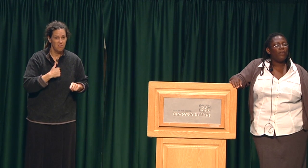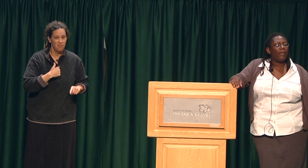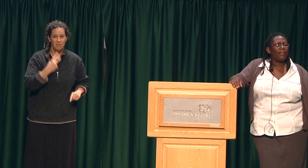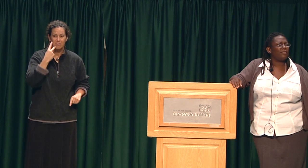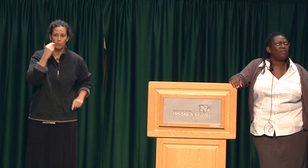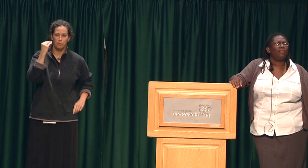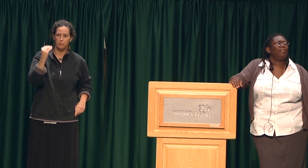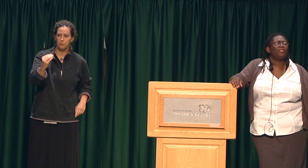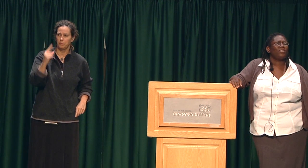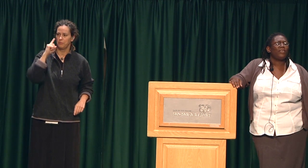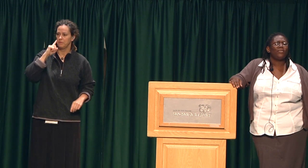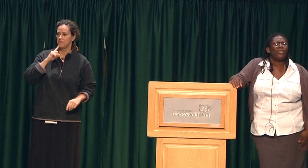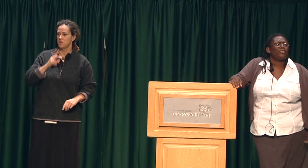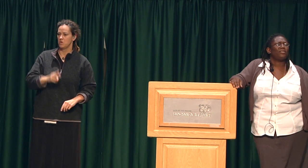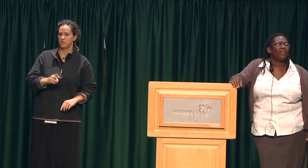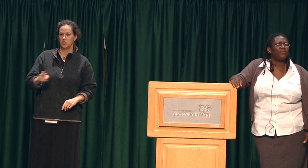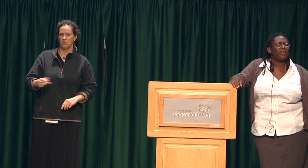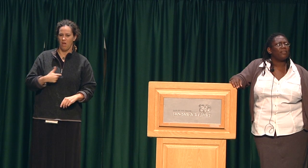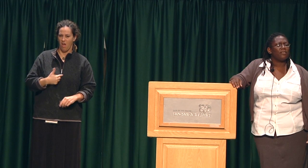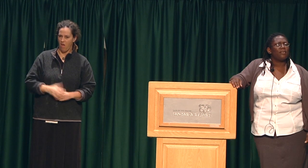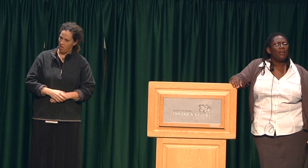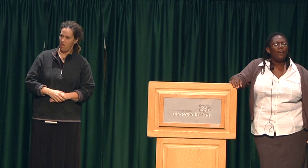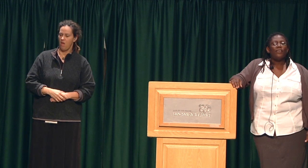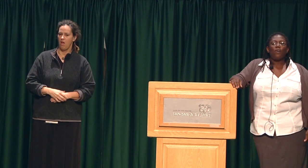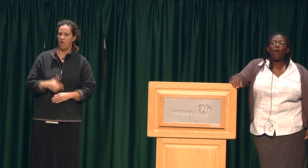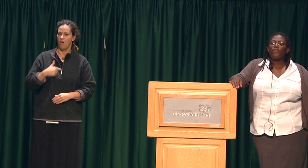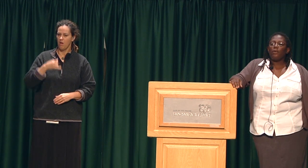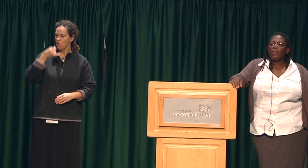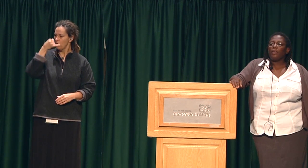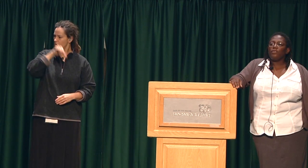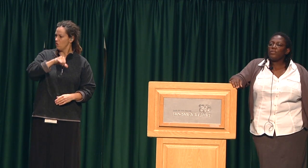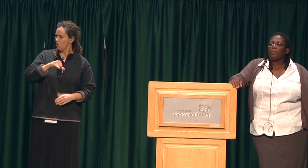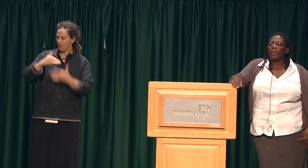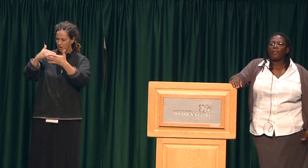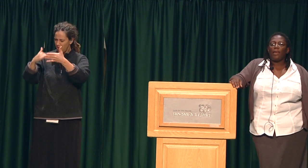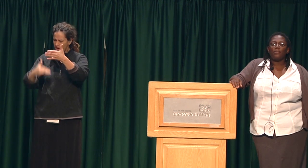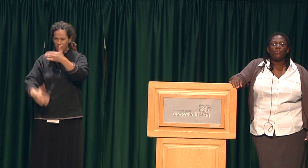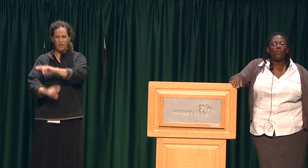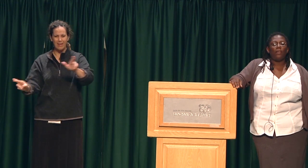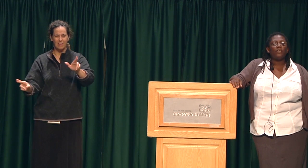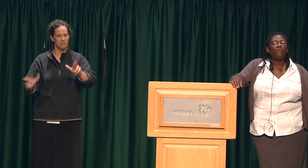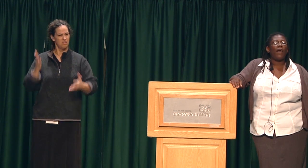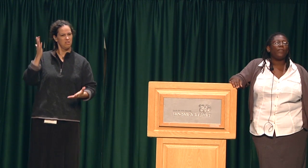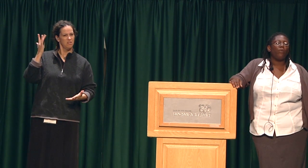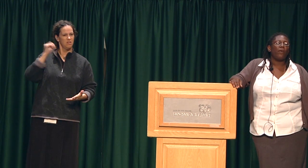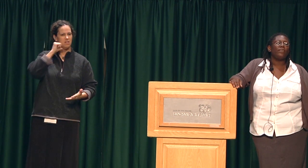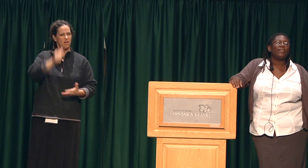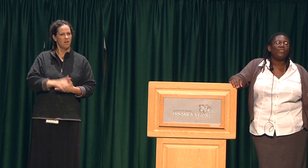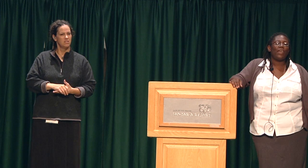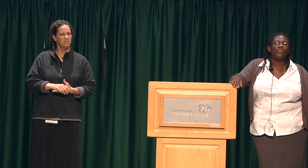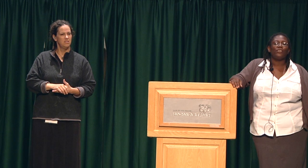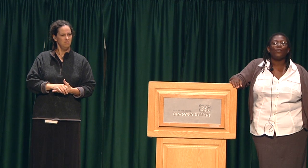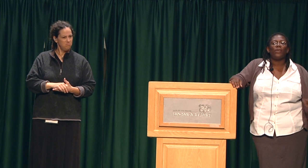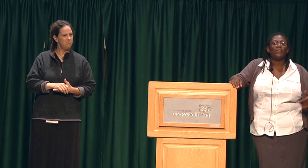hearing community, and I just thought that's egregious, that's ridiculous. So hopefully we can do something like that to, you know, at least provide the awareness